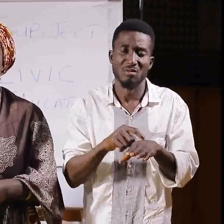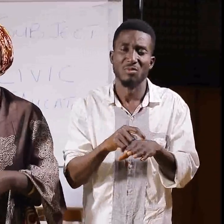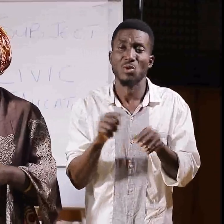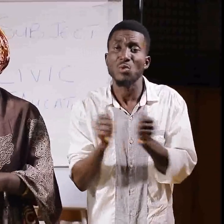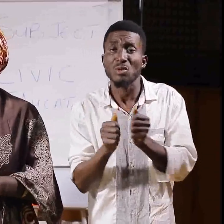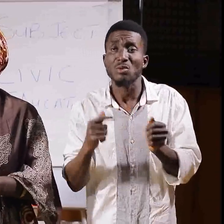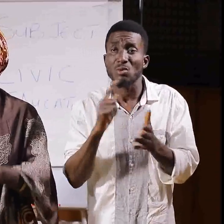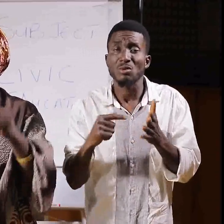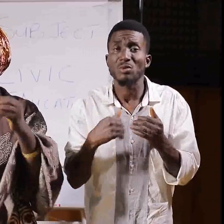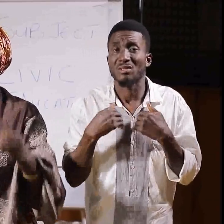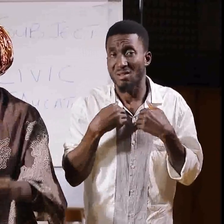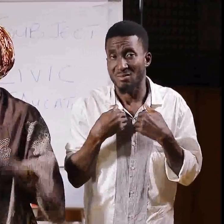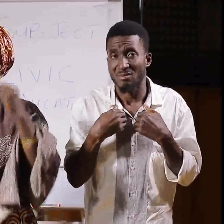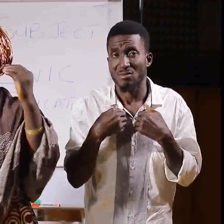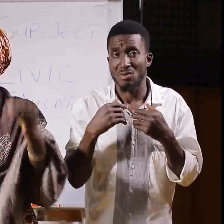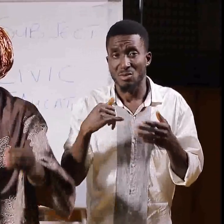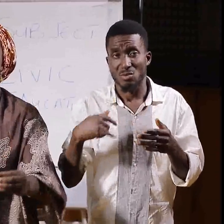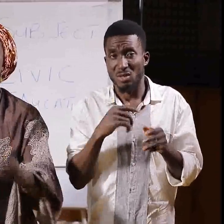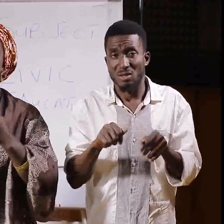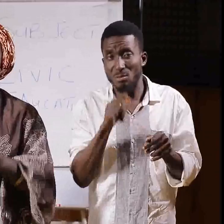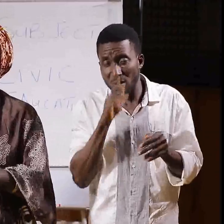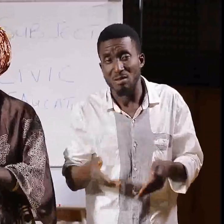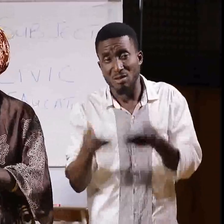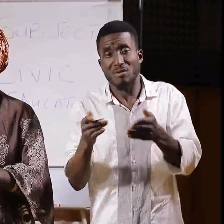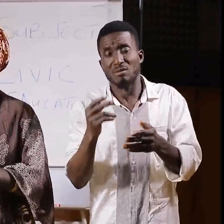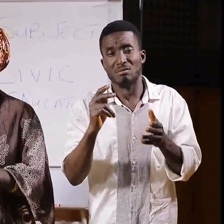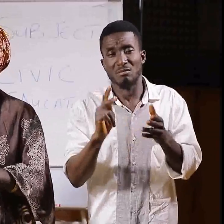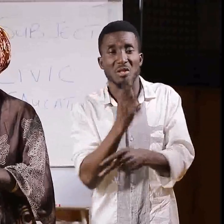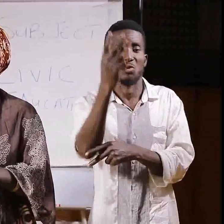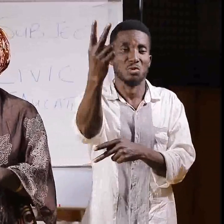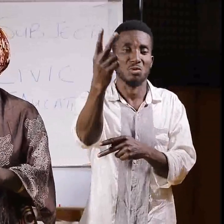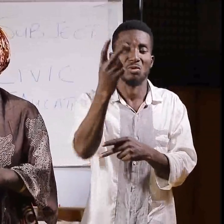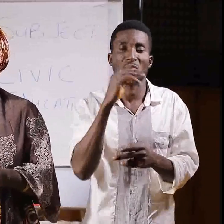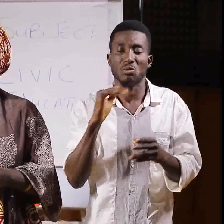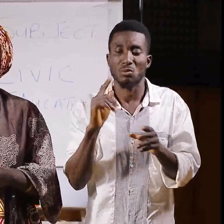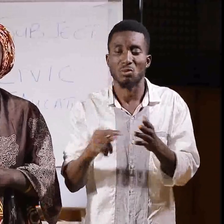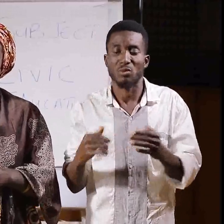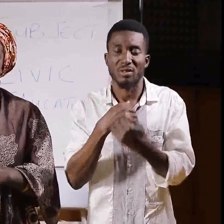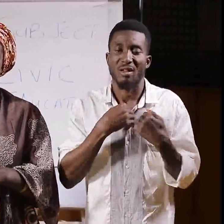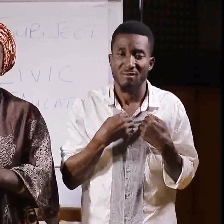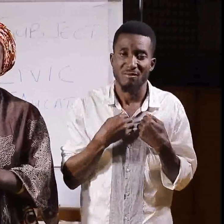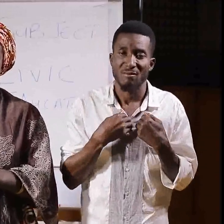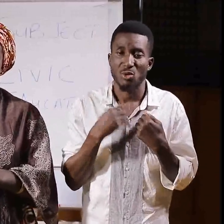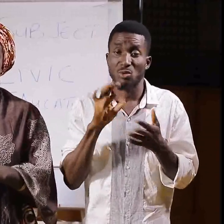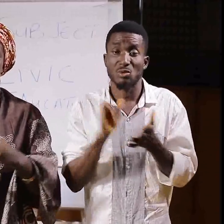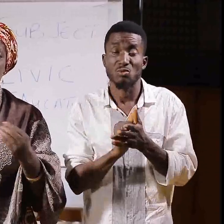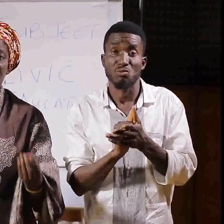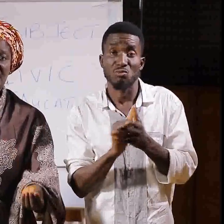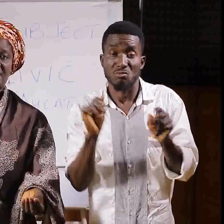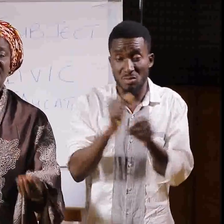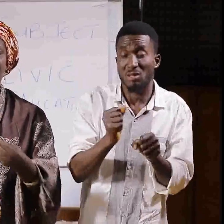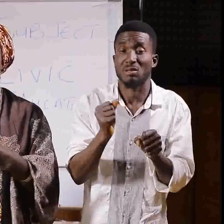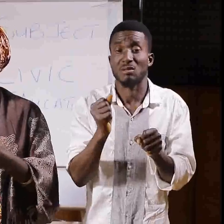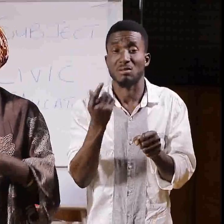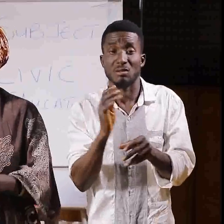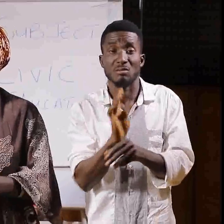save, I can be given ×2 of what I have been able to save, so as to boost my business. Some can